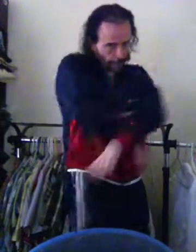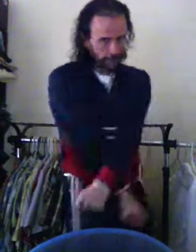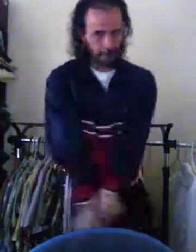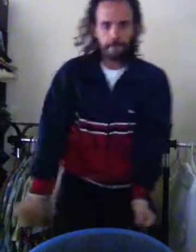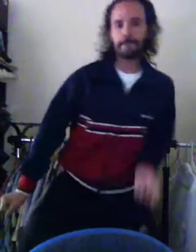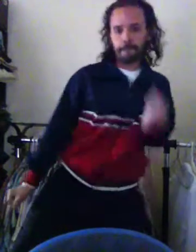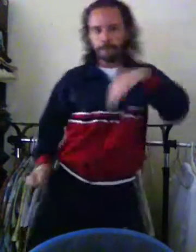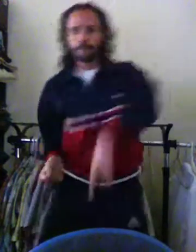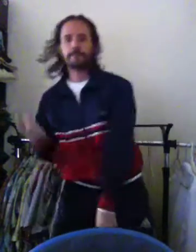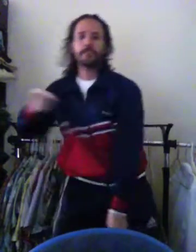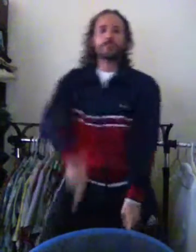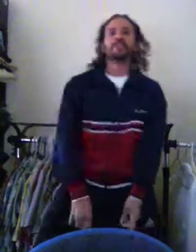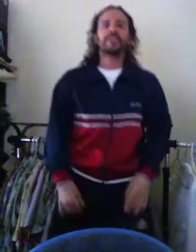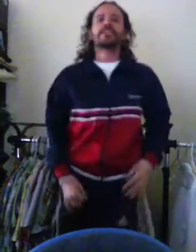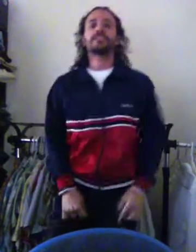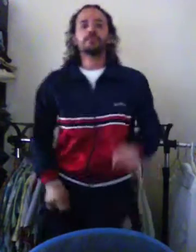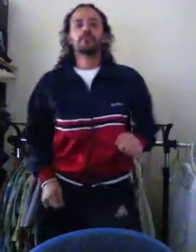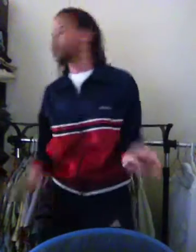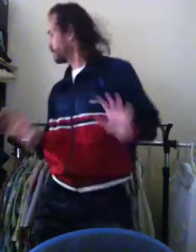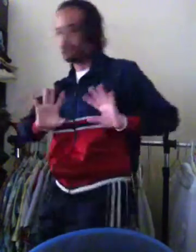dreaming about to dance. Don't wake me